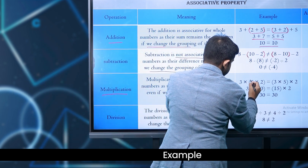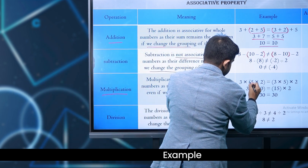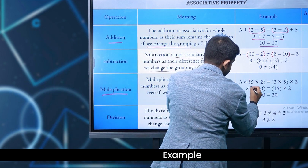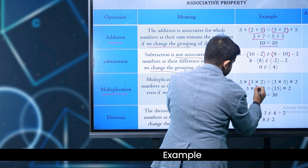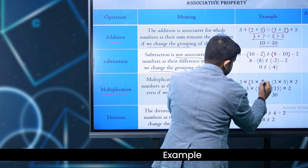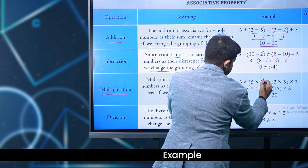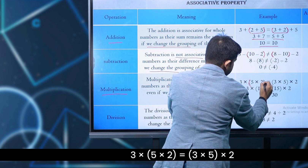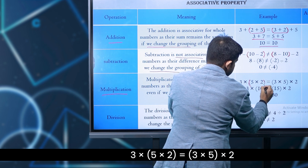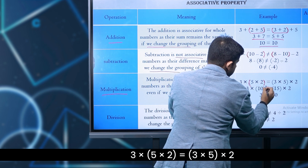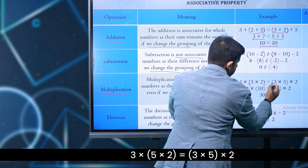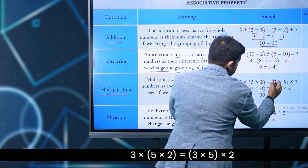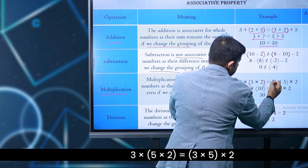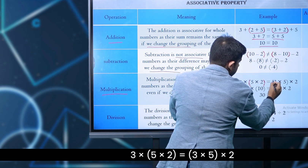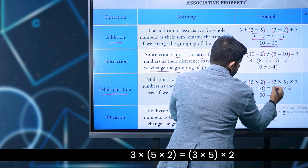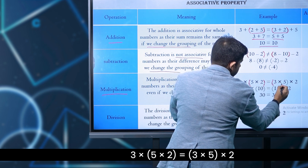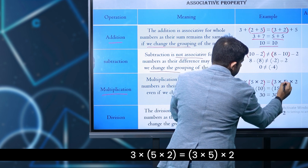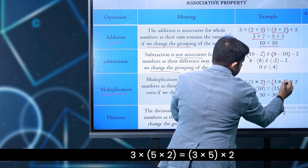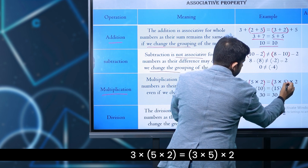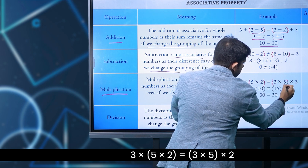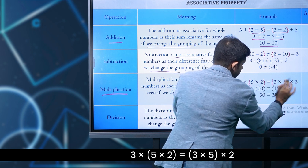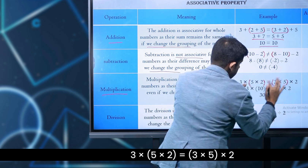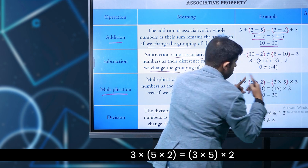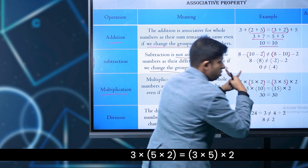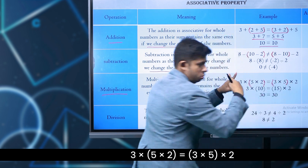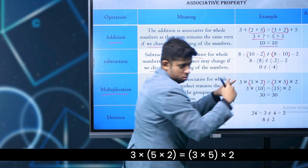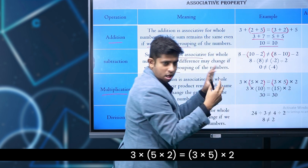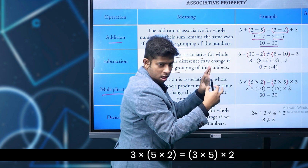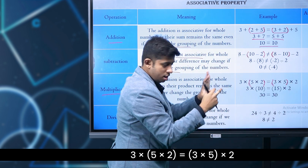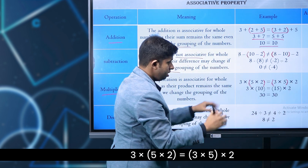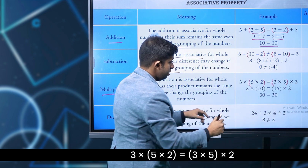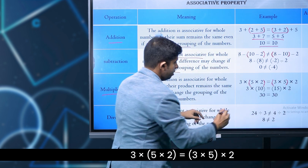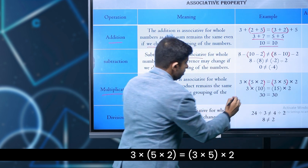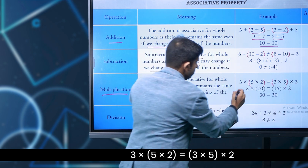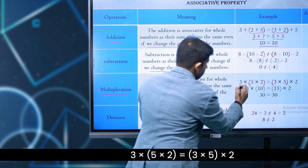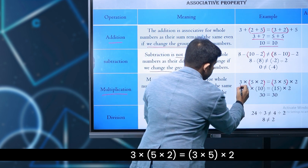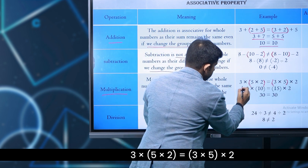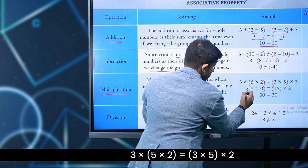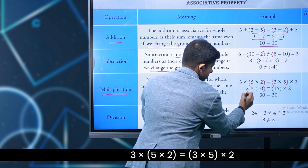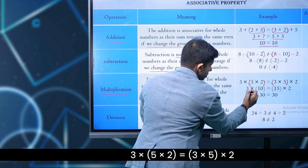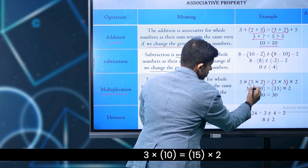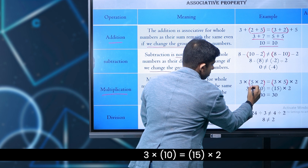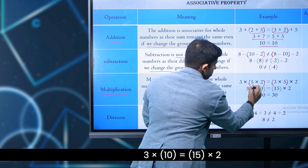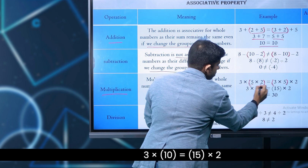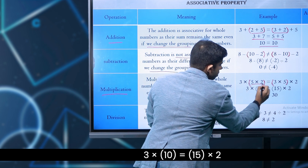Example, 3 into 5 into 2 is equal to 3 into 5 into 2. 3 into 10